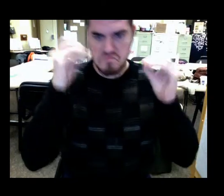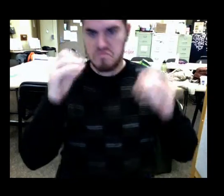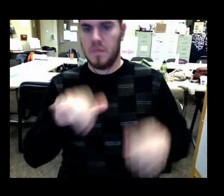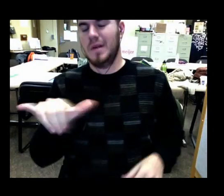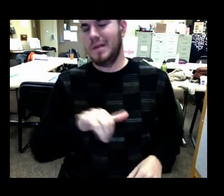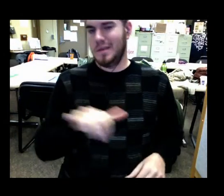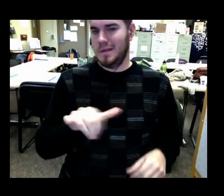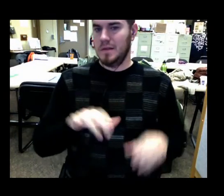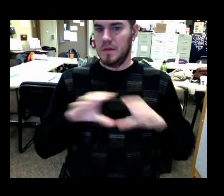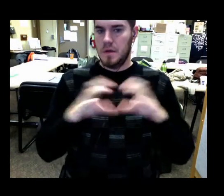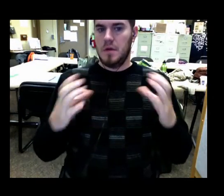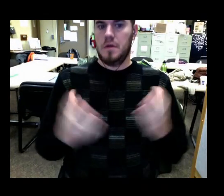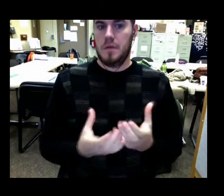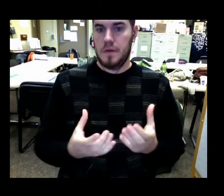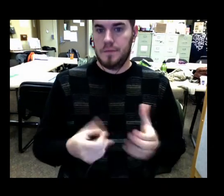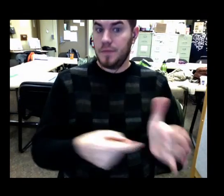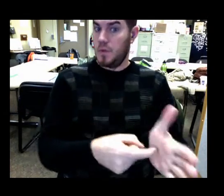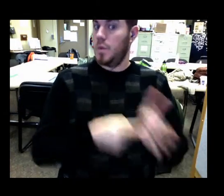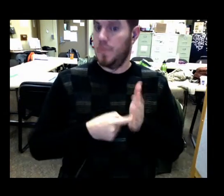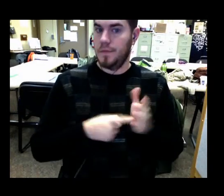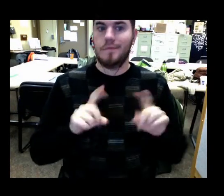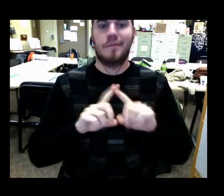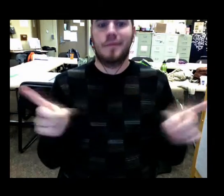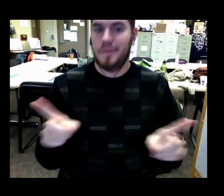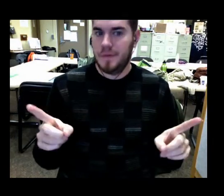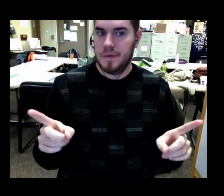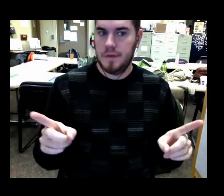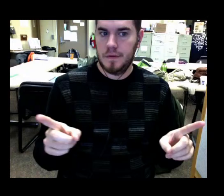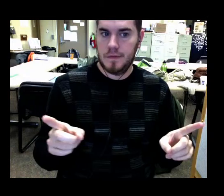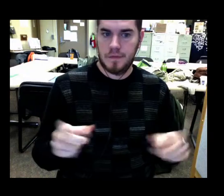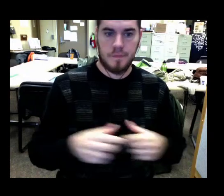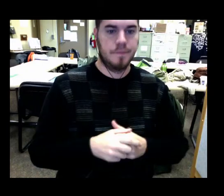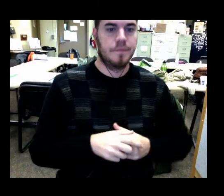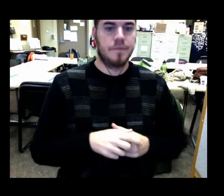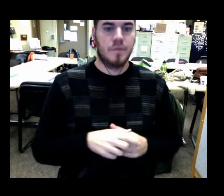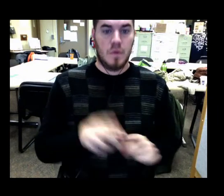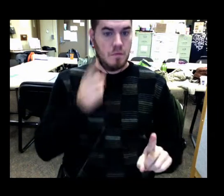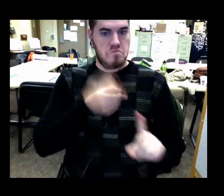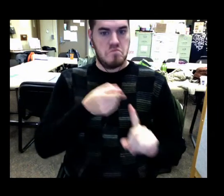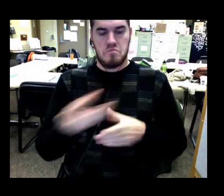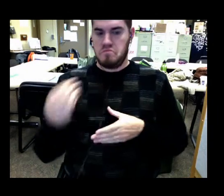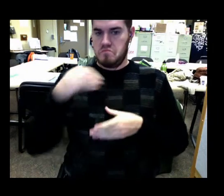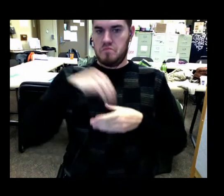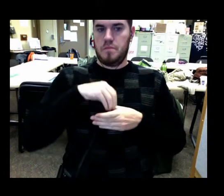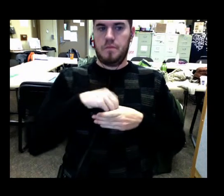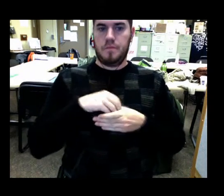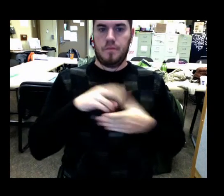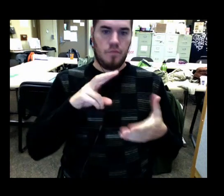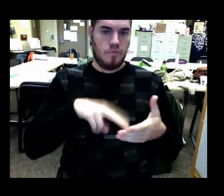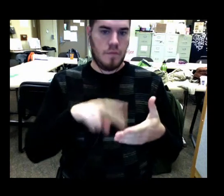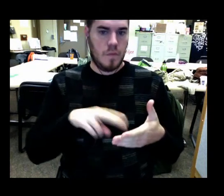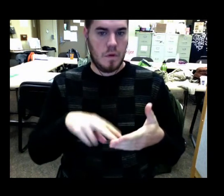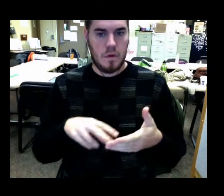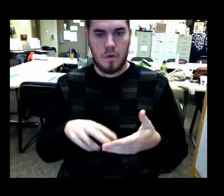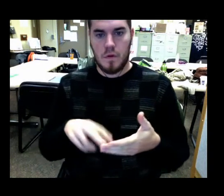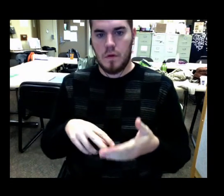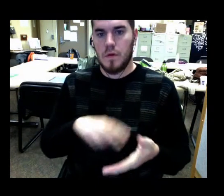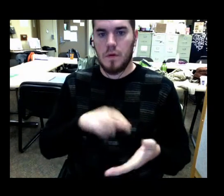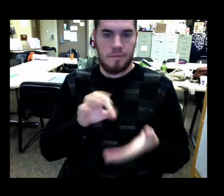are very different. So again, the goal is to integrate reading, writing, and research projects in a meaningful way for my students. So what